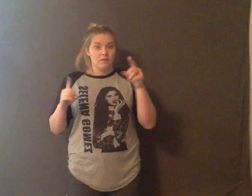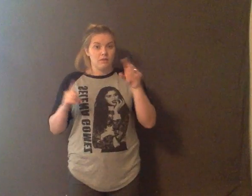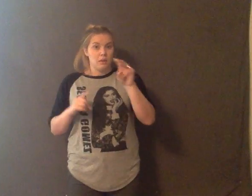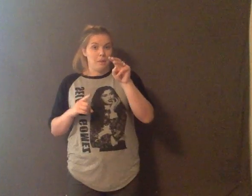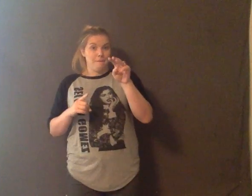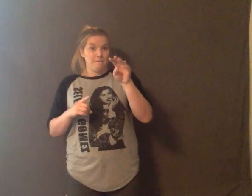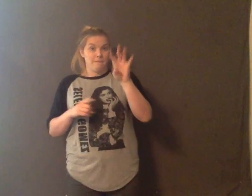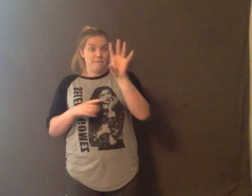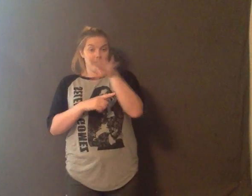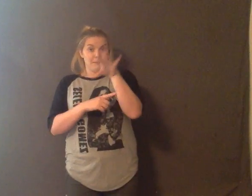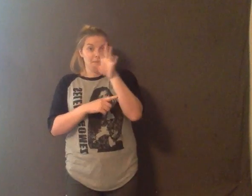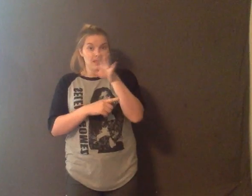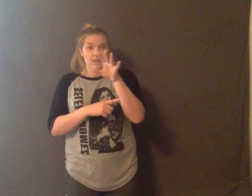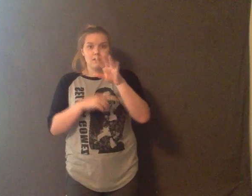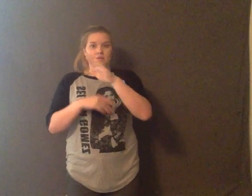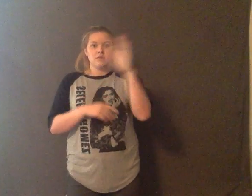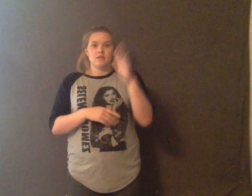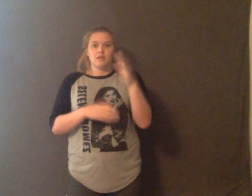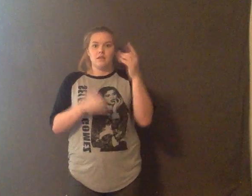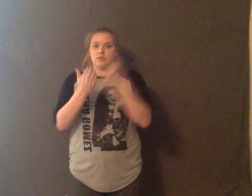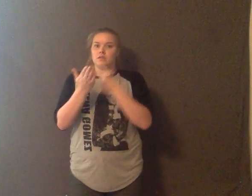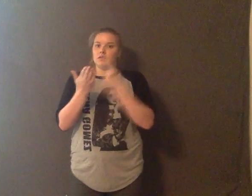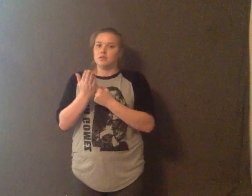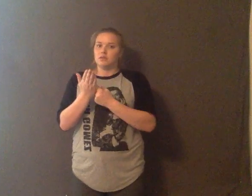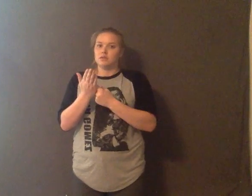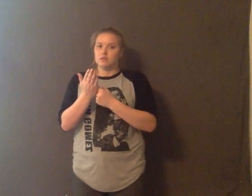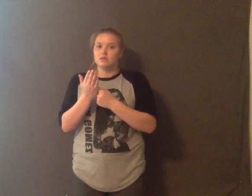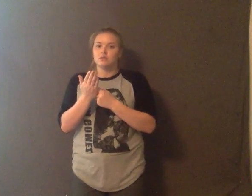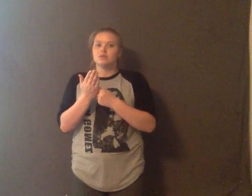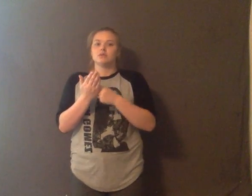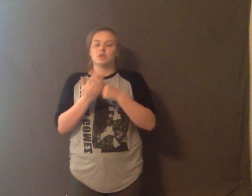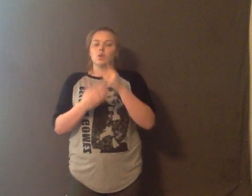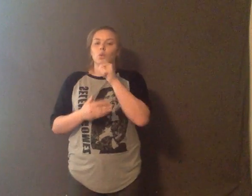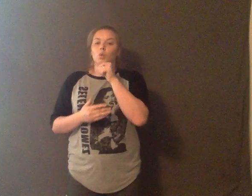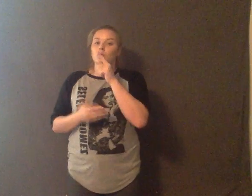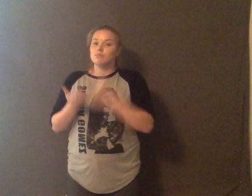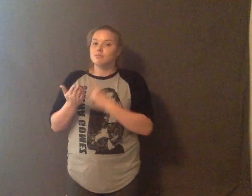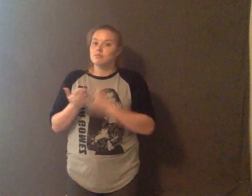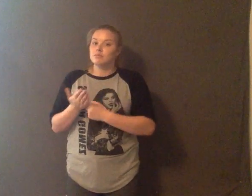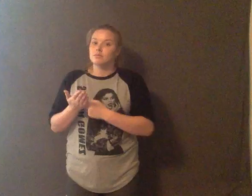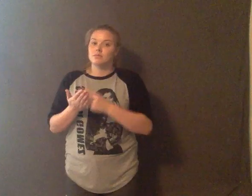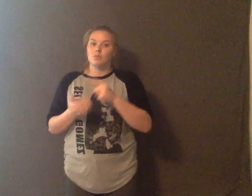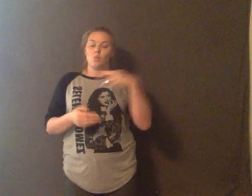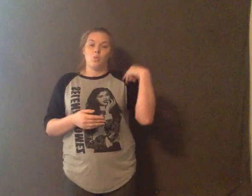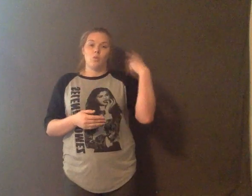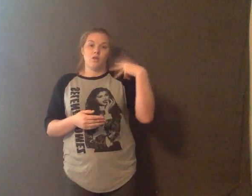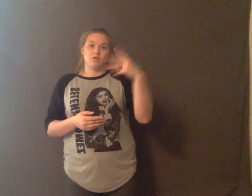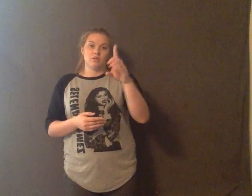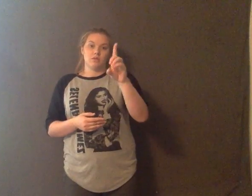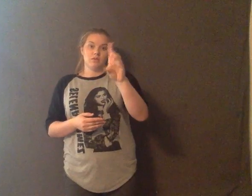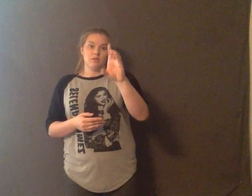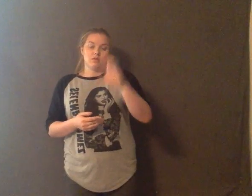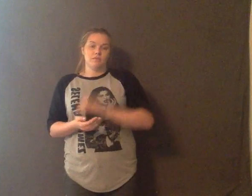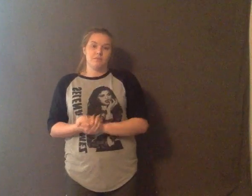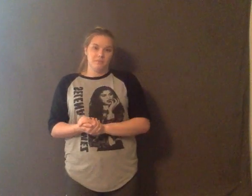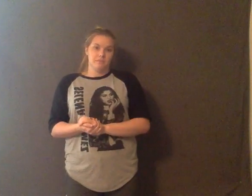them. Refer them to Washington, D.C., and we will talk to them. So right away, shut up everybody. American public should be very,